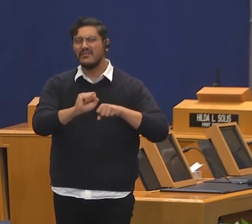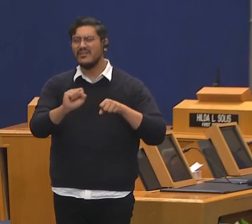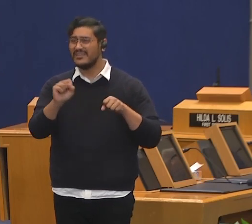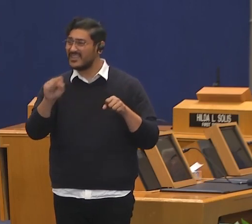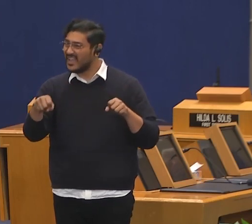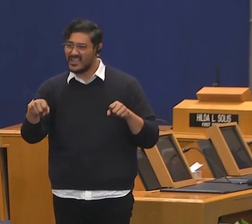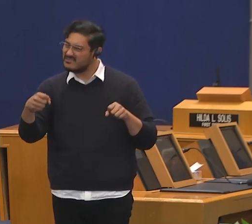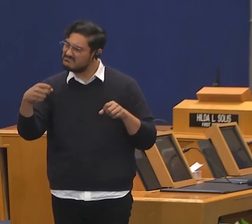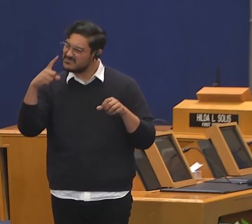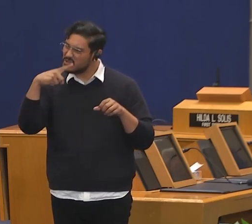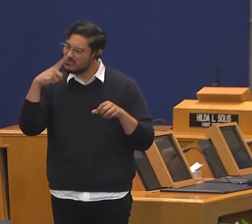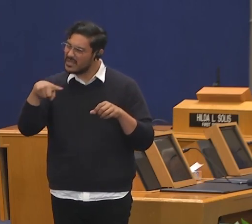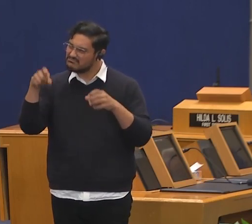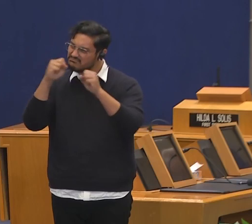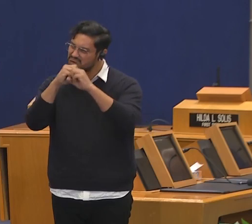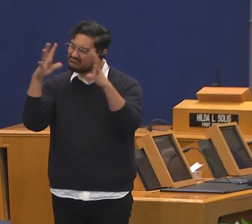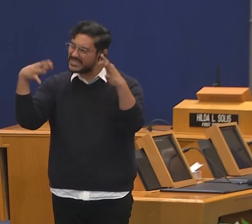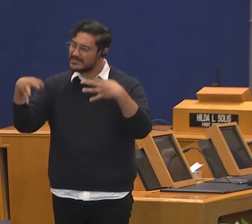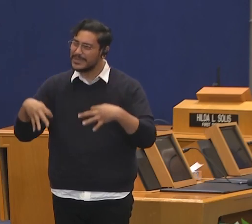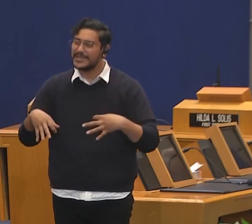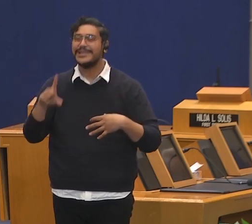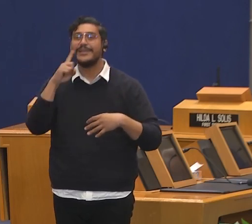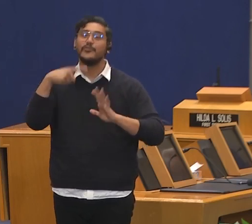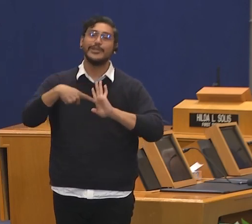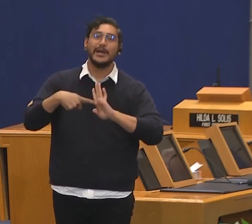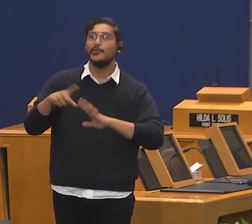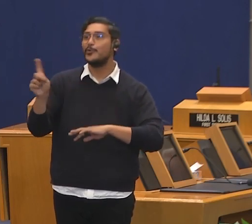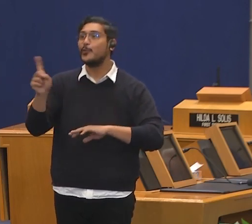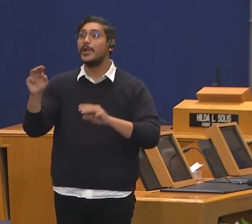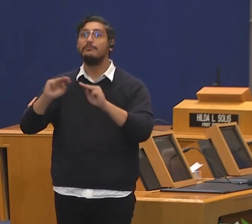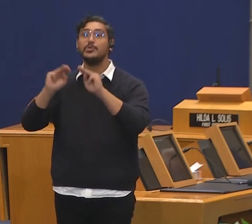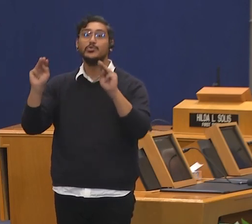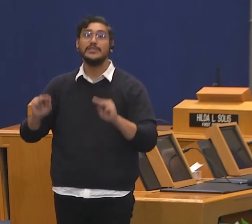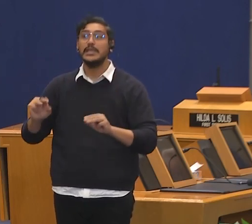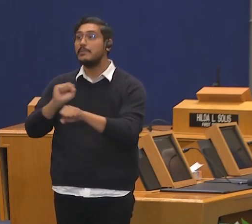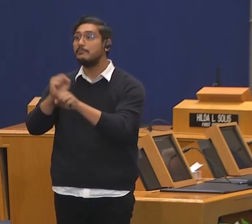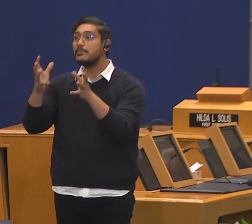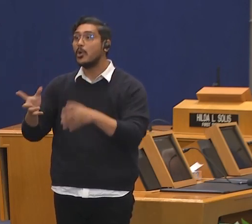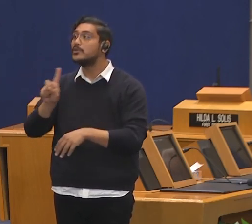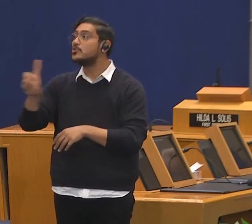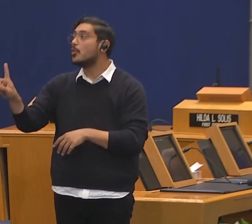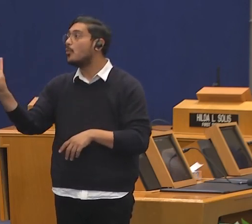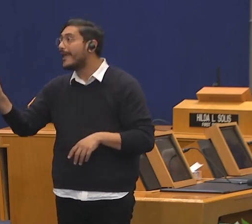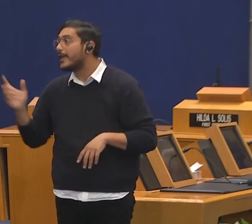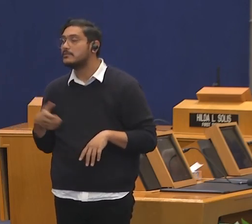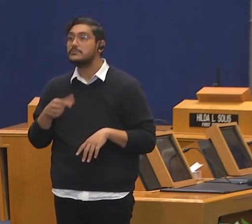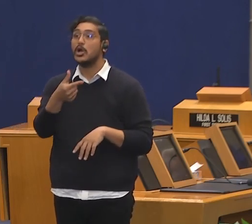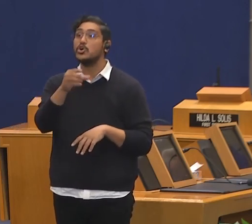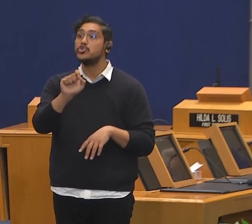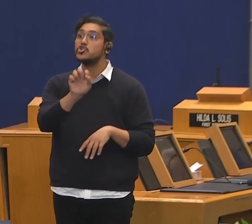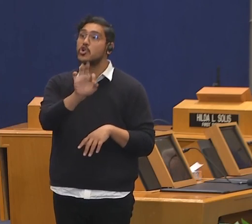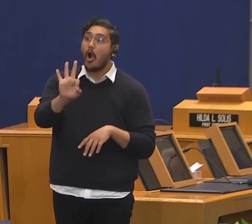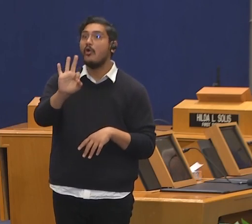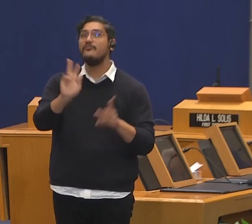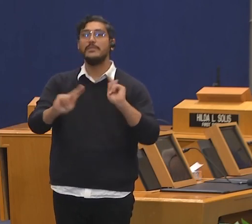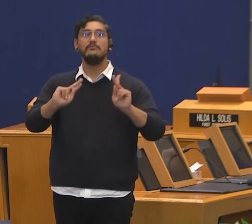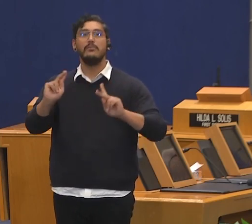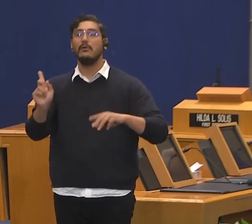idea, for instance, where museum employees may have been reassigned, or where golf course people may have been reassigned? And